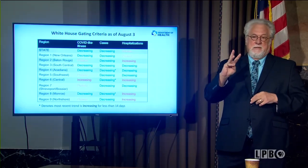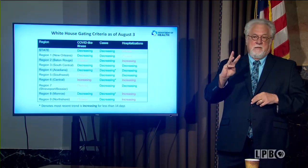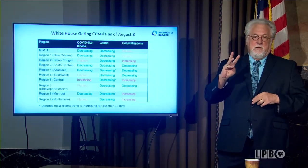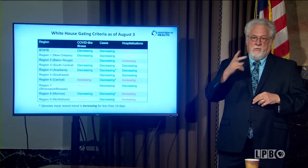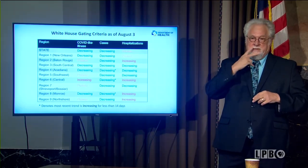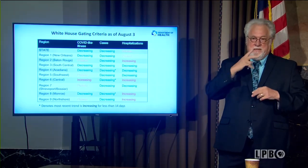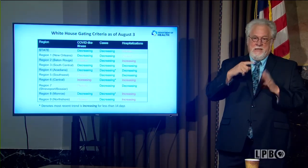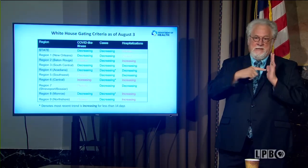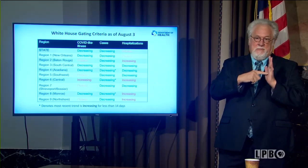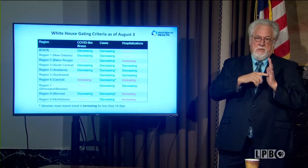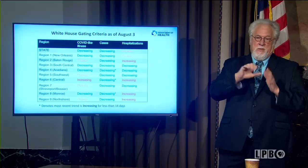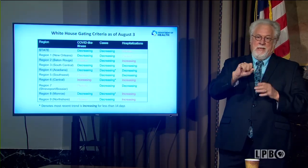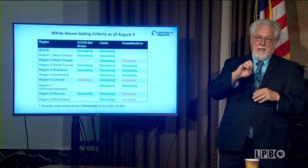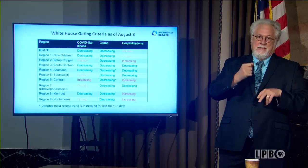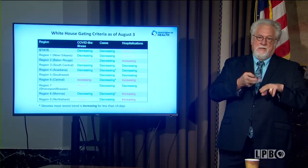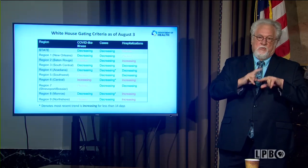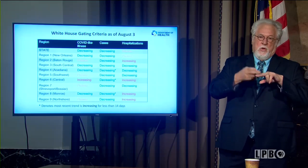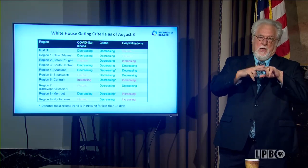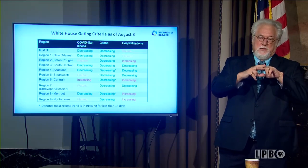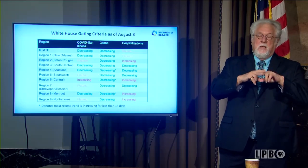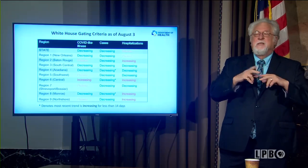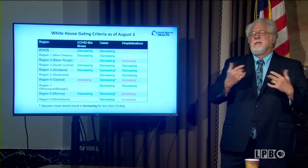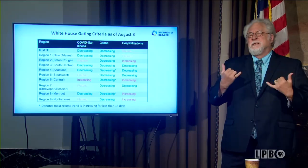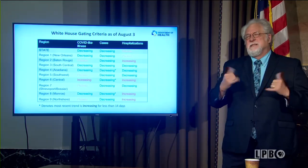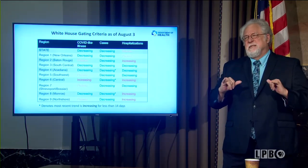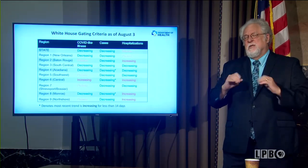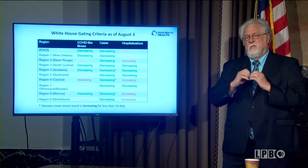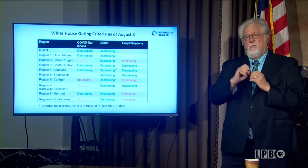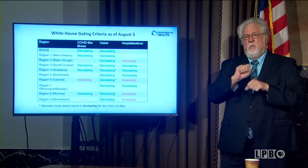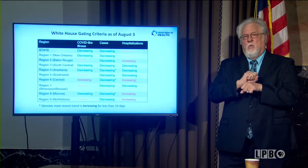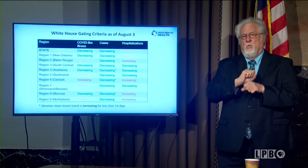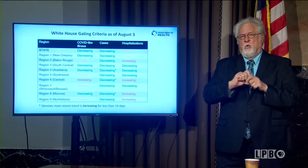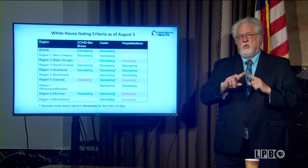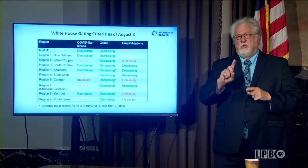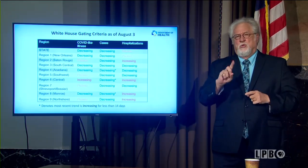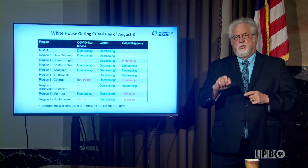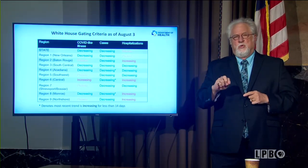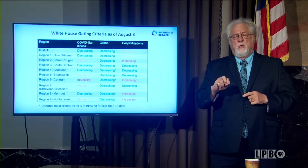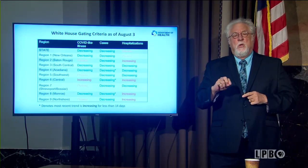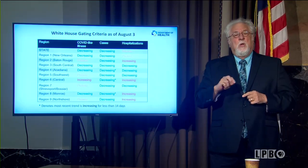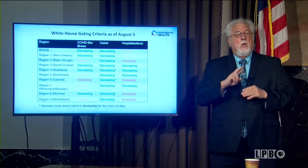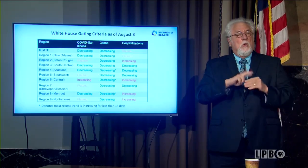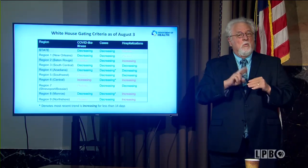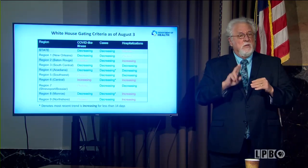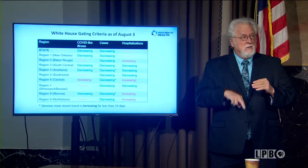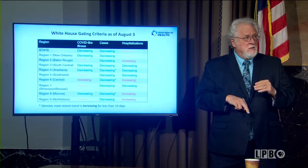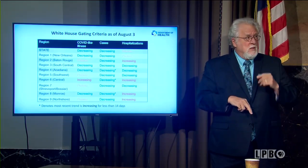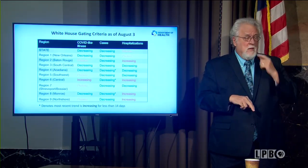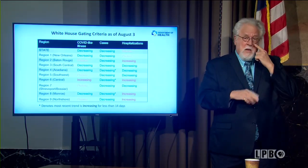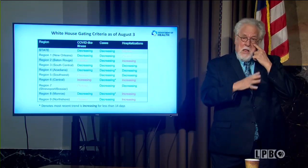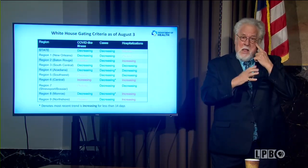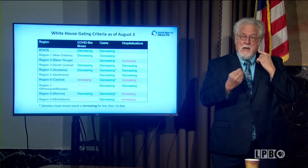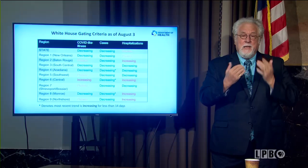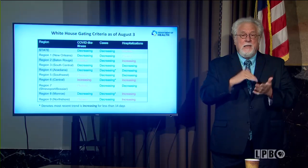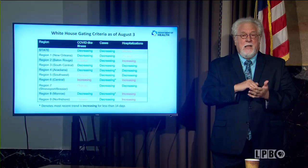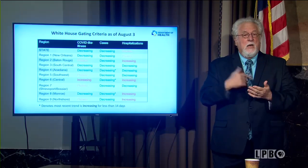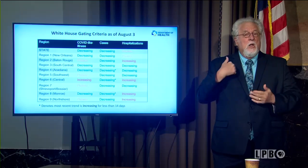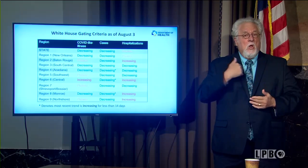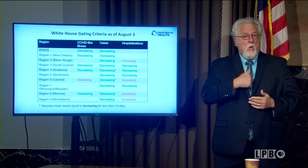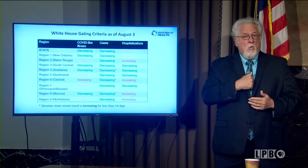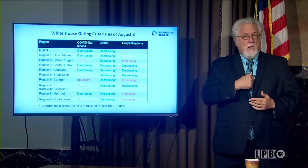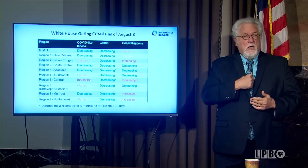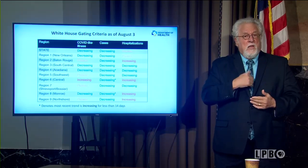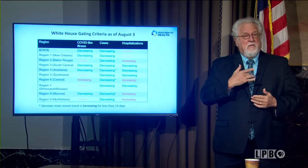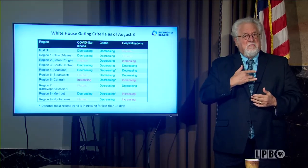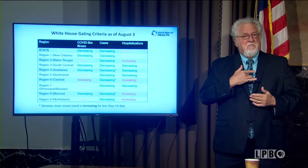the symptoms and the cases continuing to rise too. So there's still more work that needs to be done. And as a result of that, and the fact that, again, we estimate